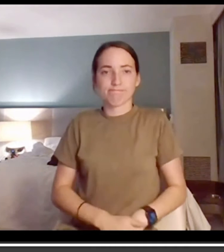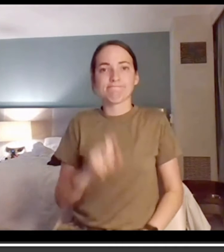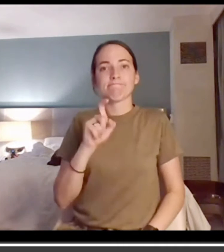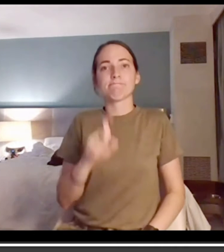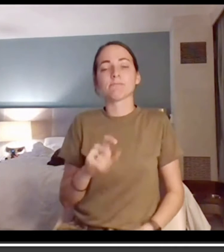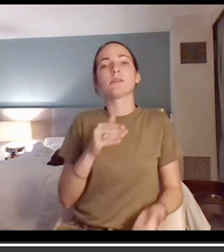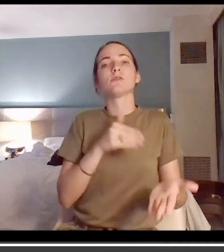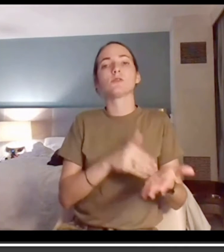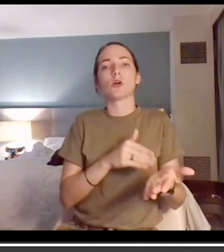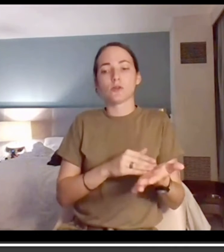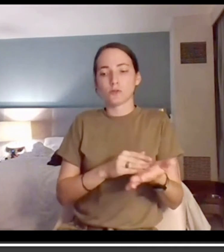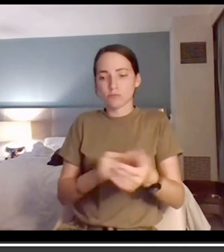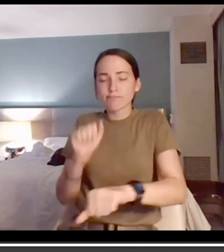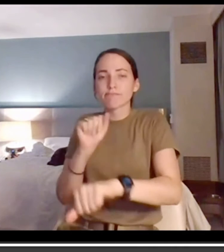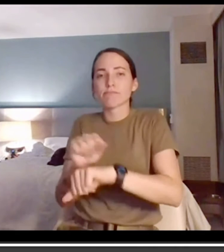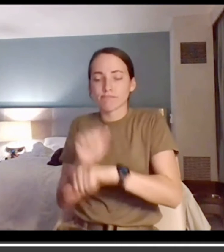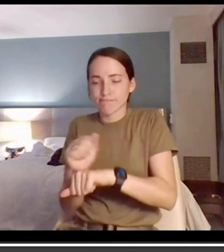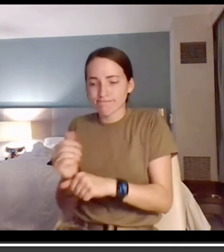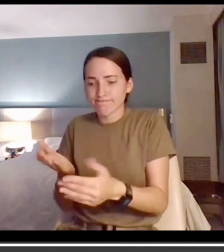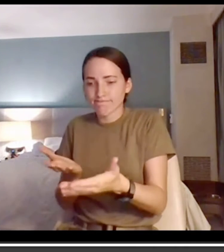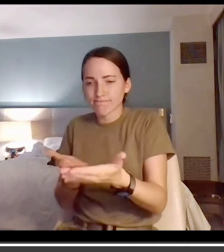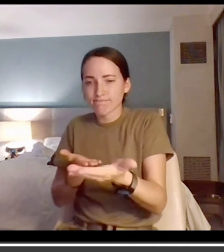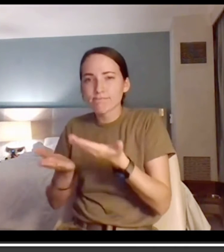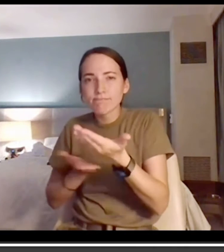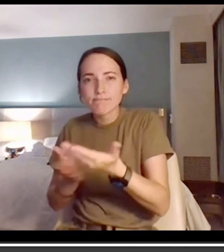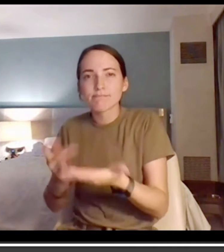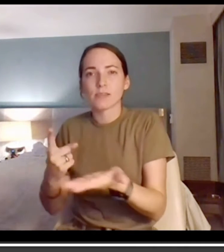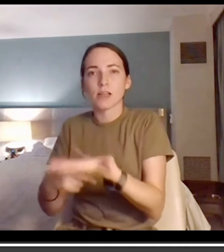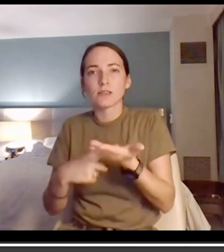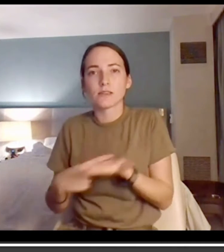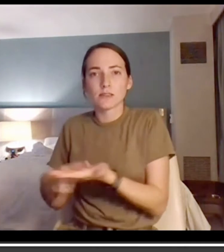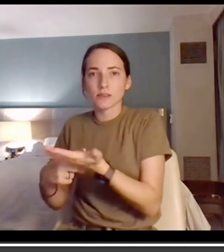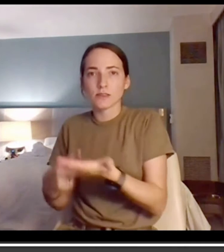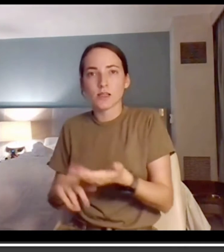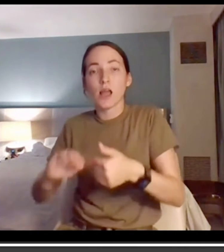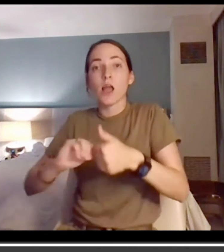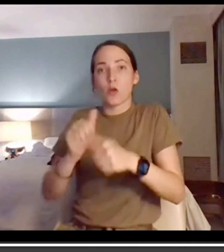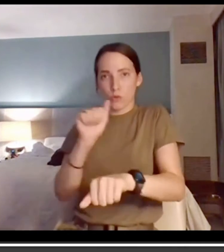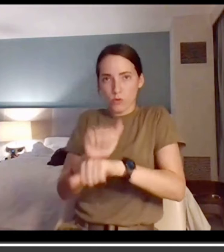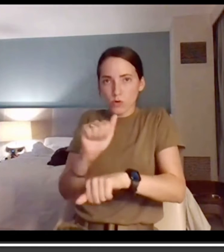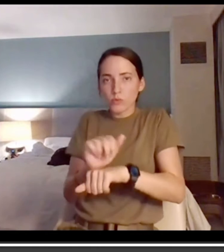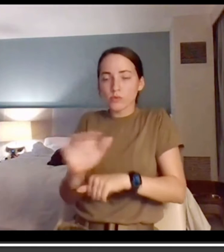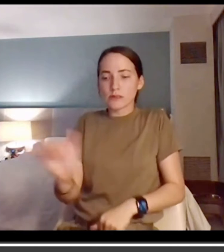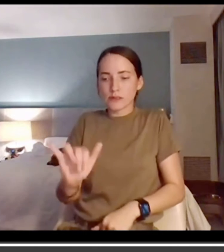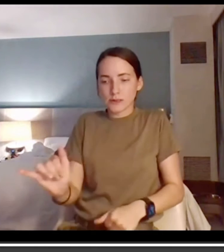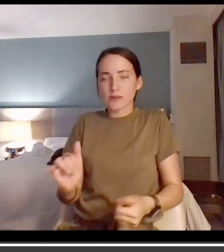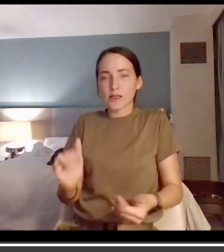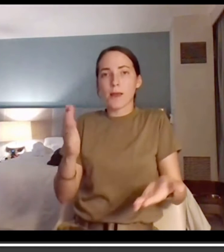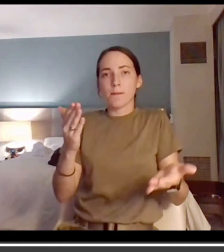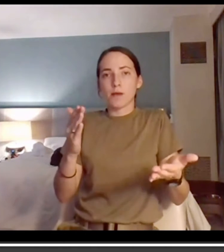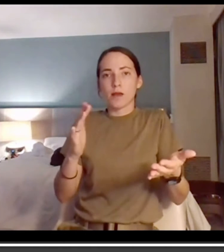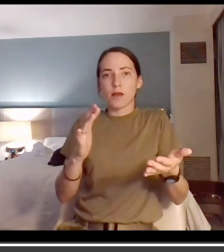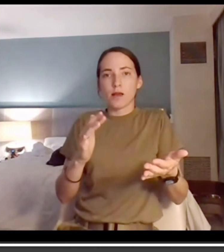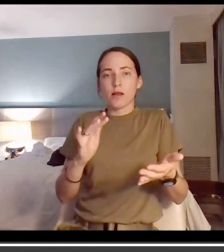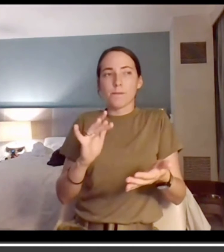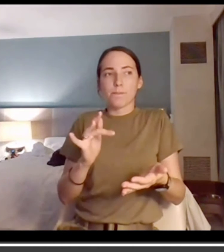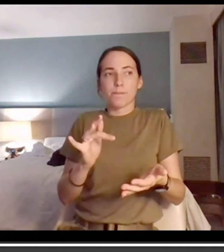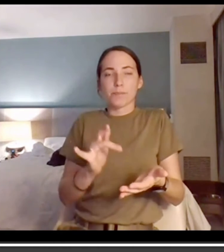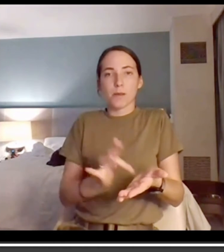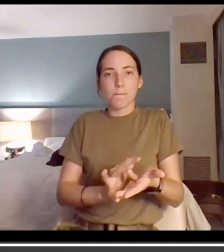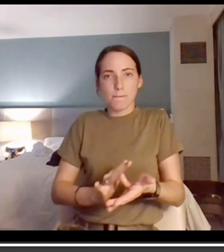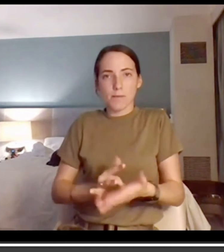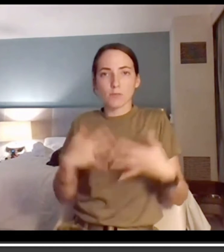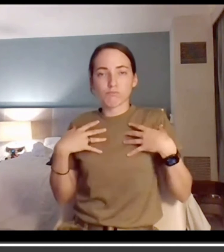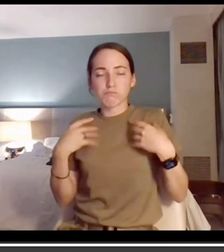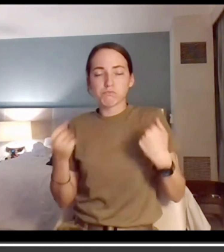will cooperate with you in that regard. If you don't have a doctor who will cooperate, you need to find another doctor, because that's the language